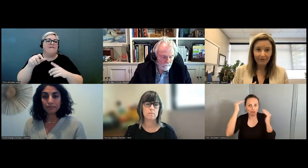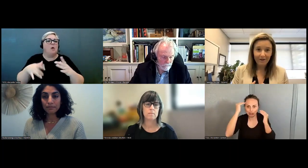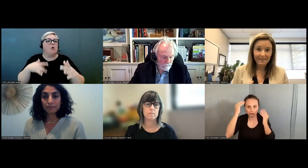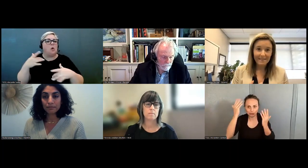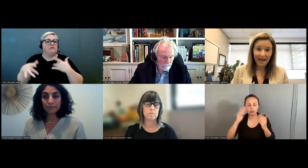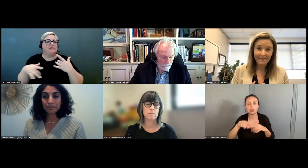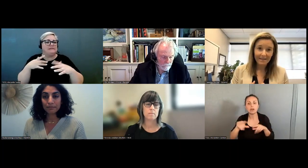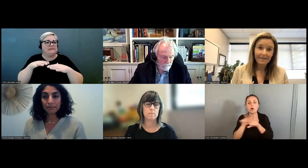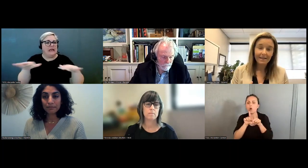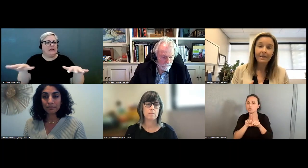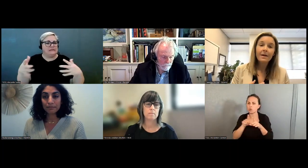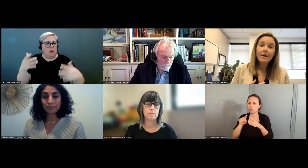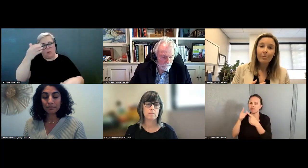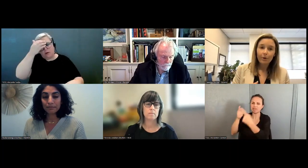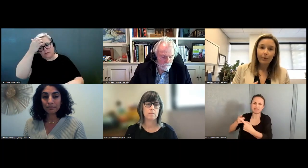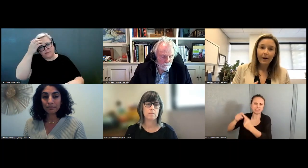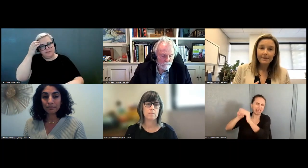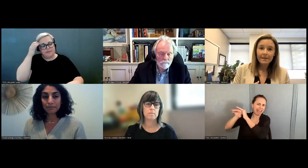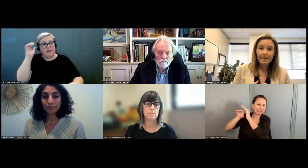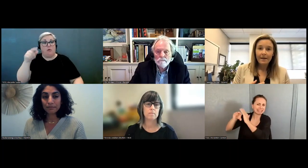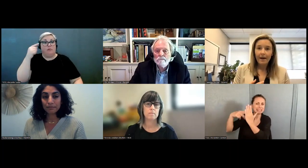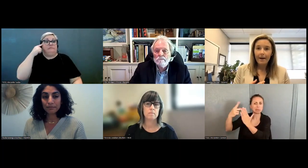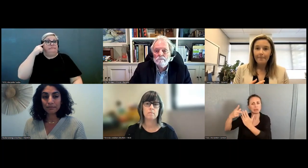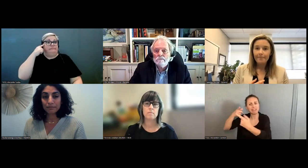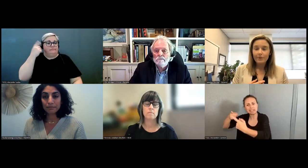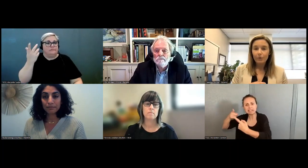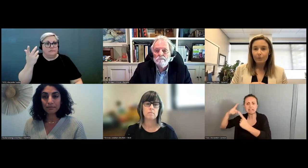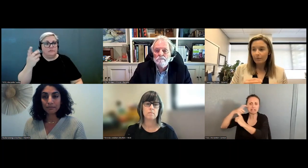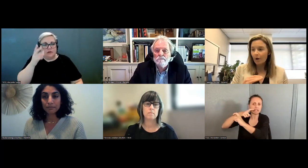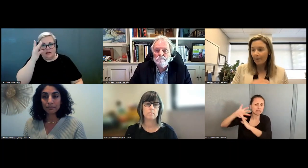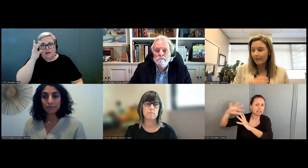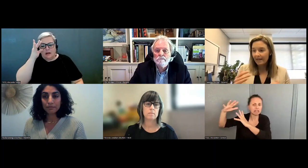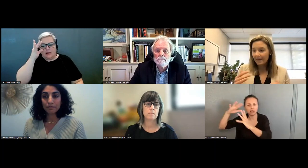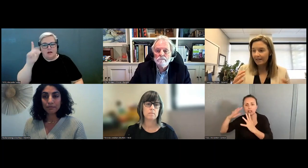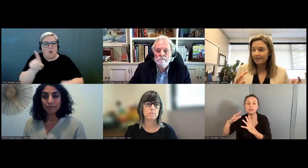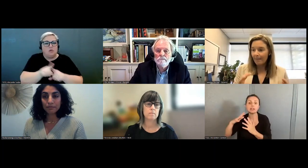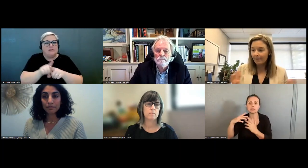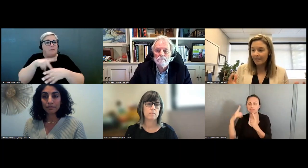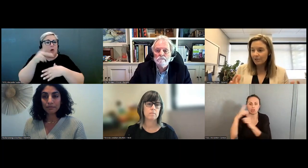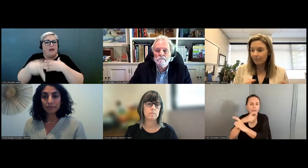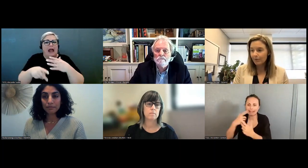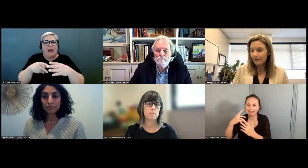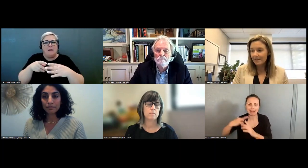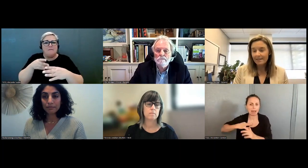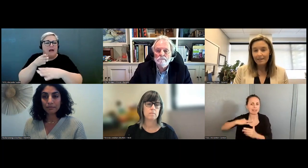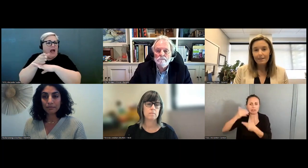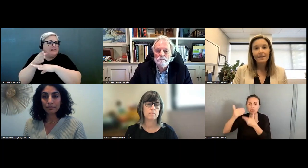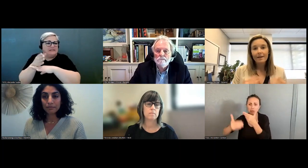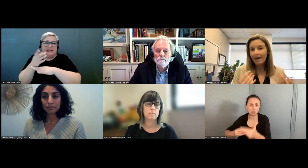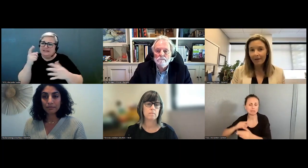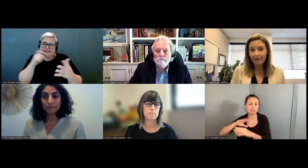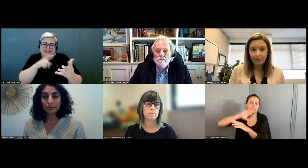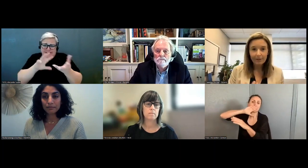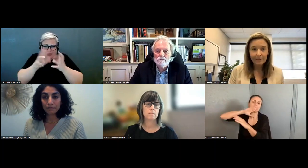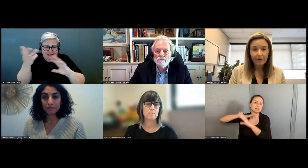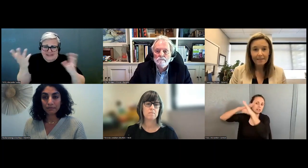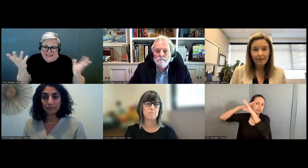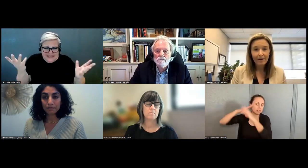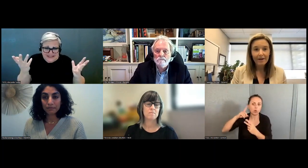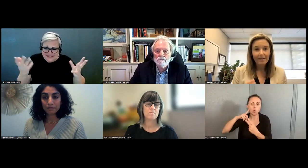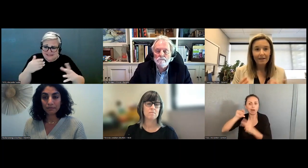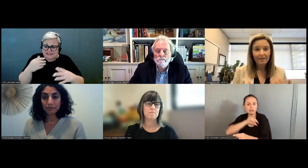also difficulties accessing programs. So complicated application processes,